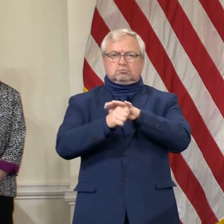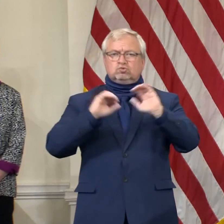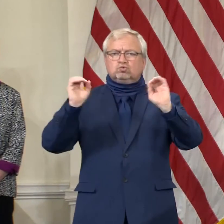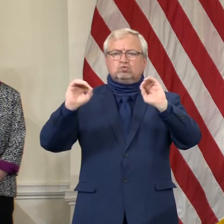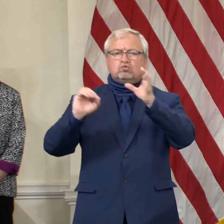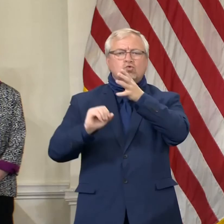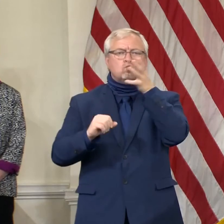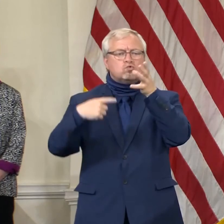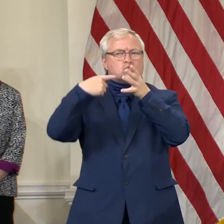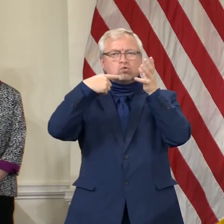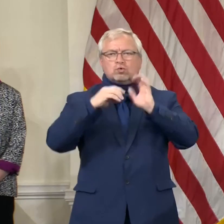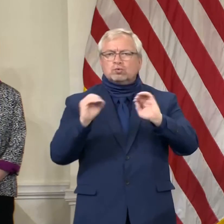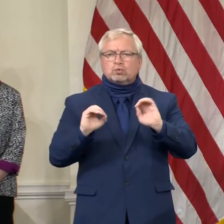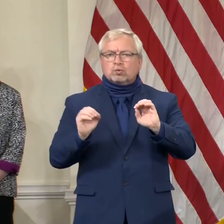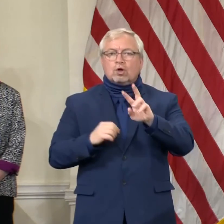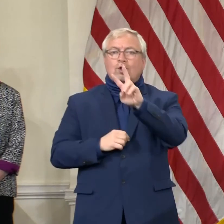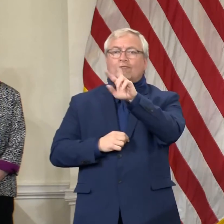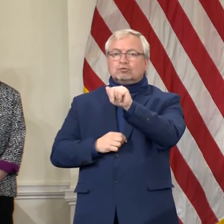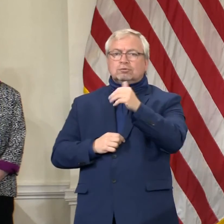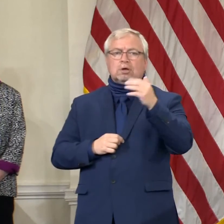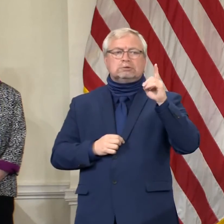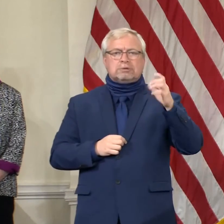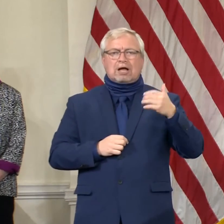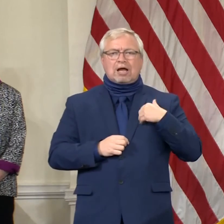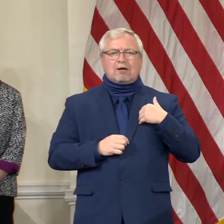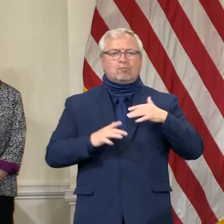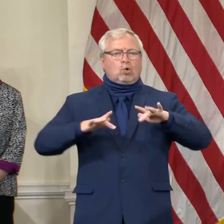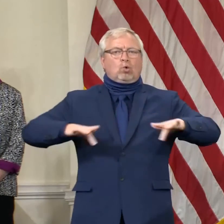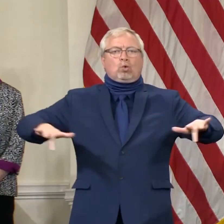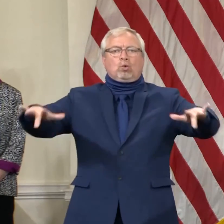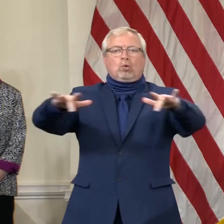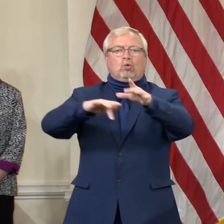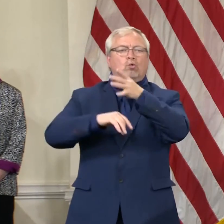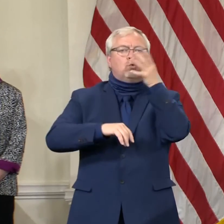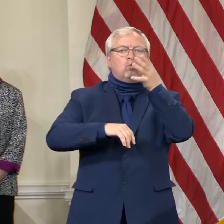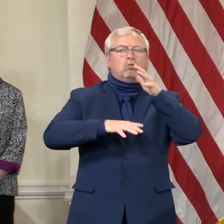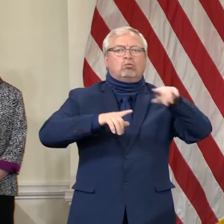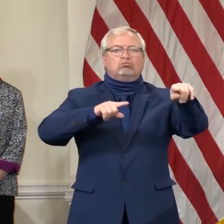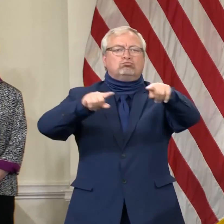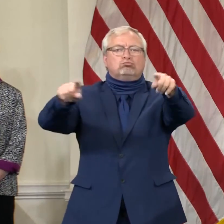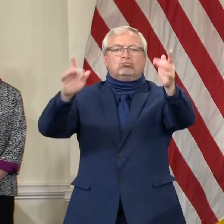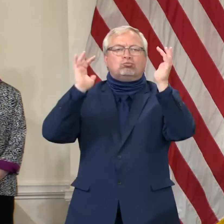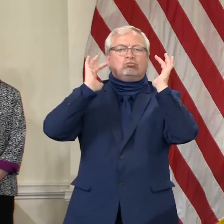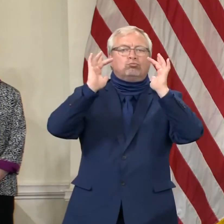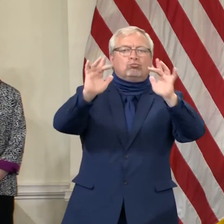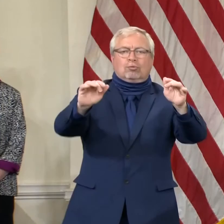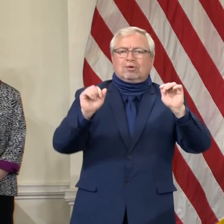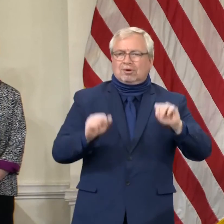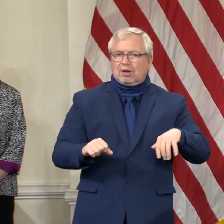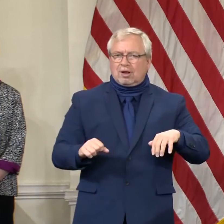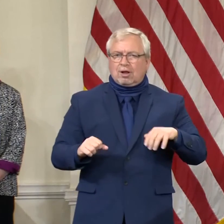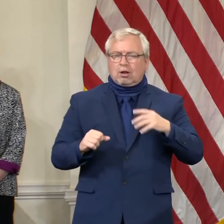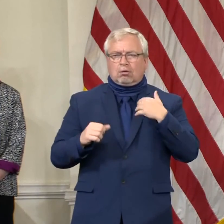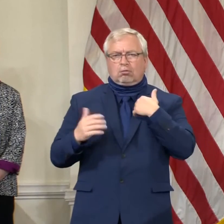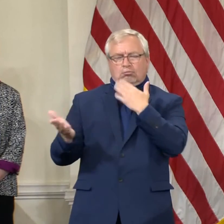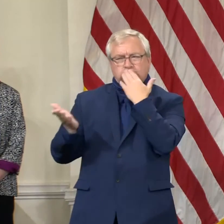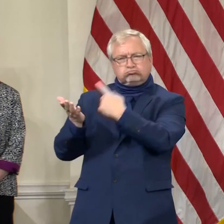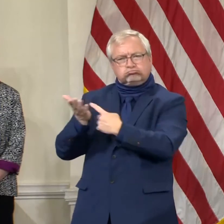whereas Governor Northam and I both do. But we have had great cooperation. We had a very good discussion, productive